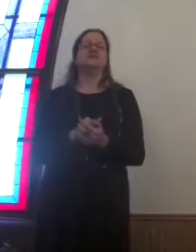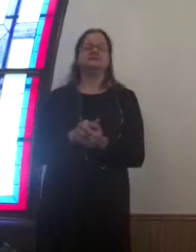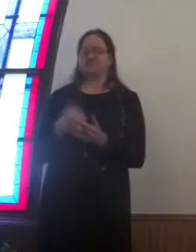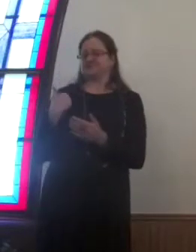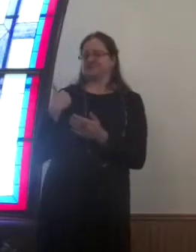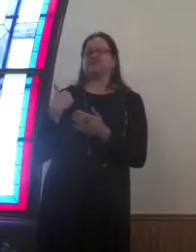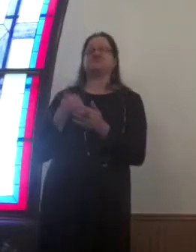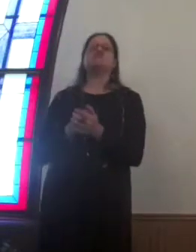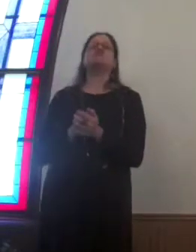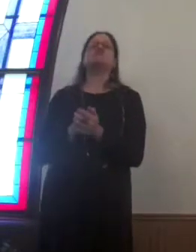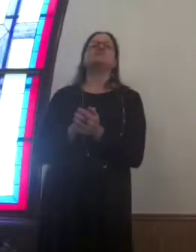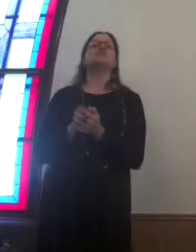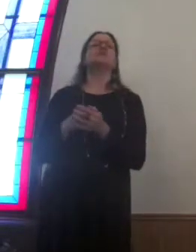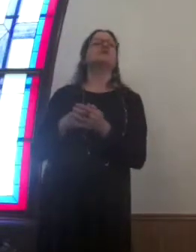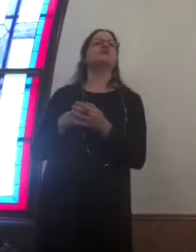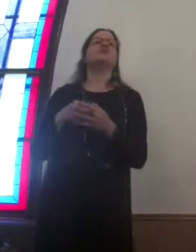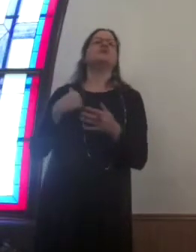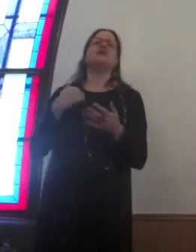moving and